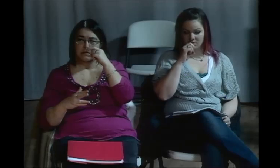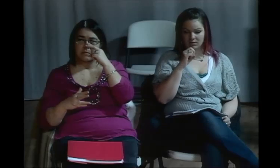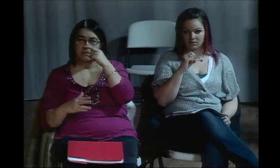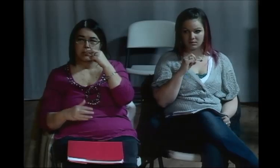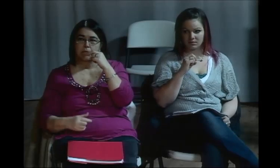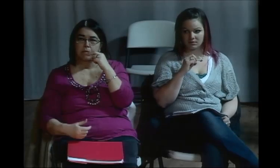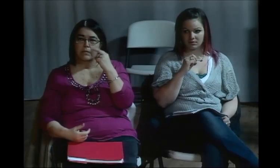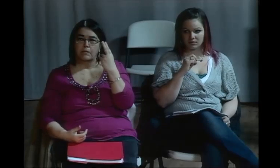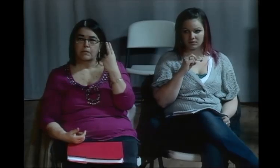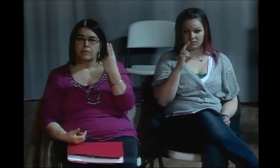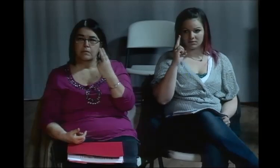and use.